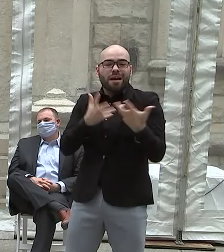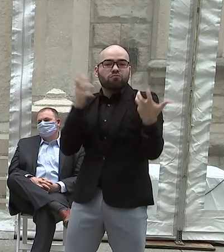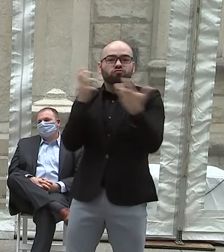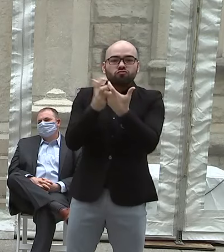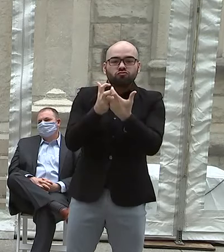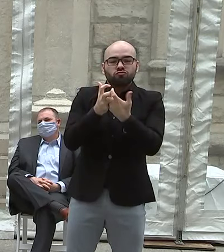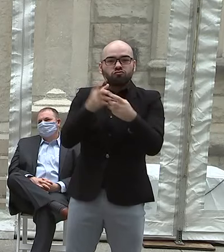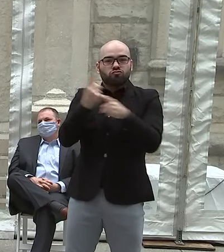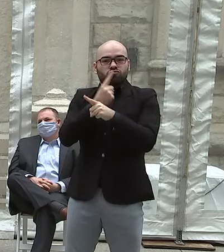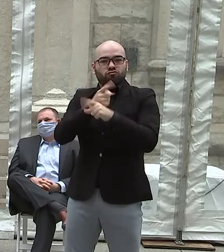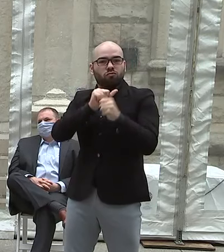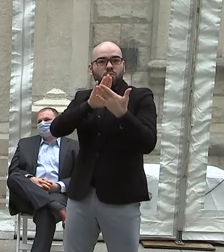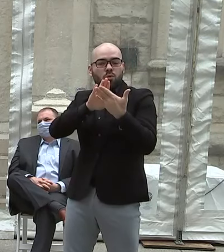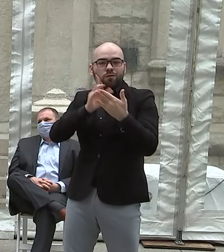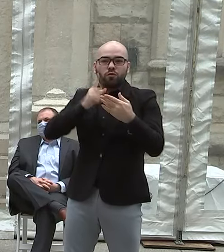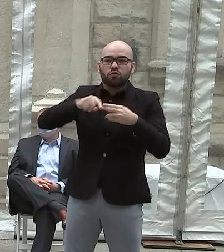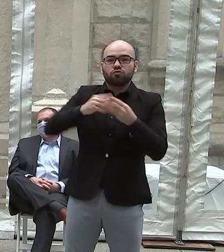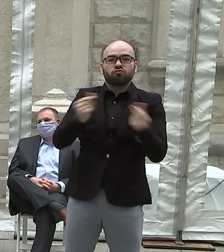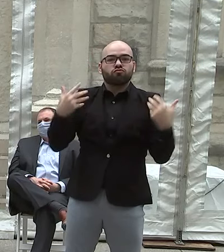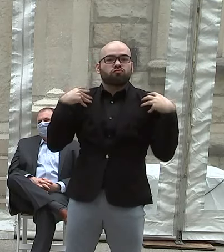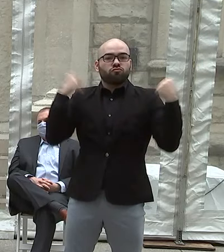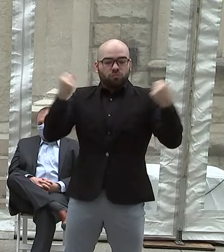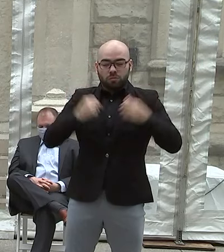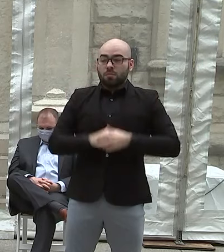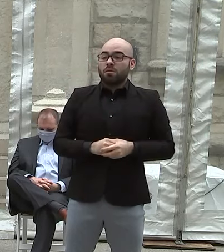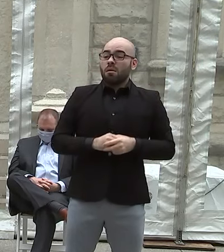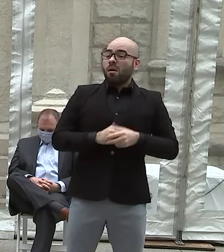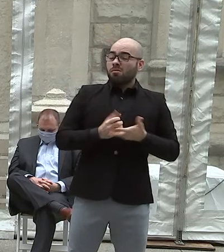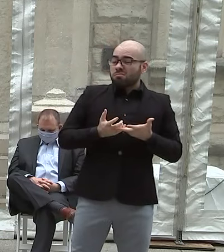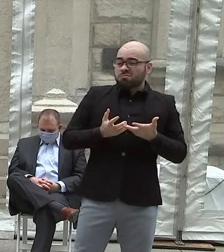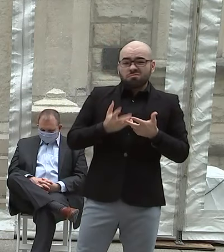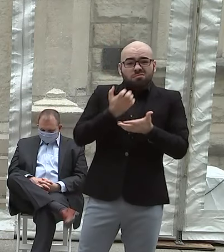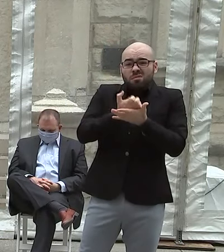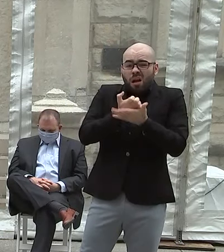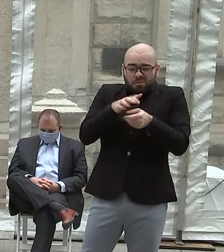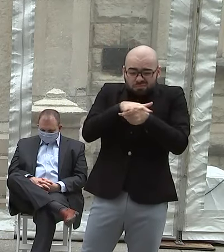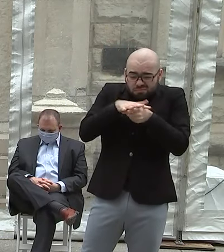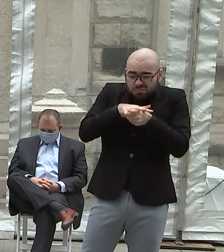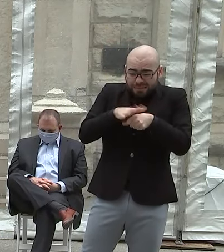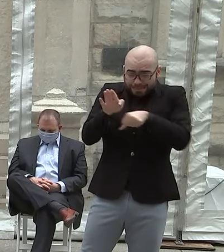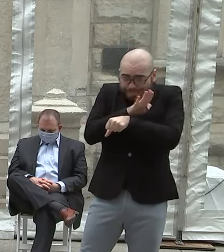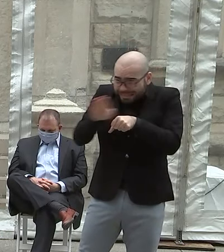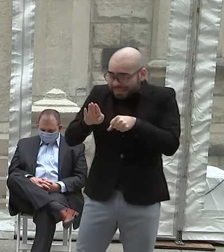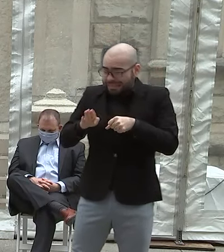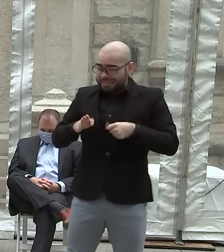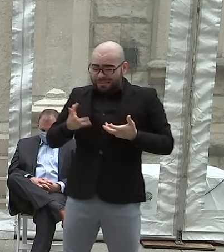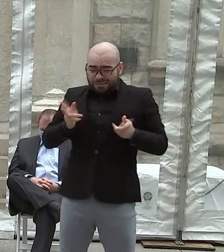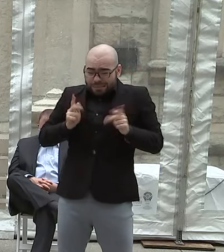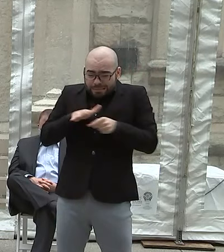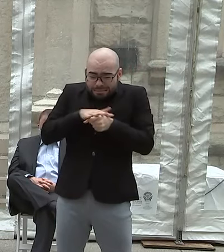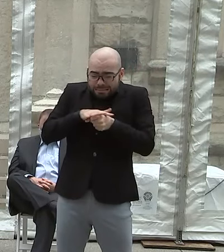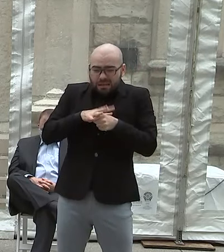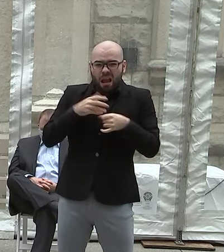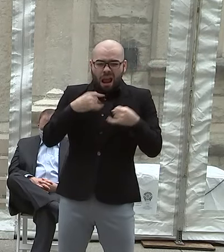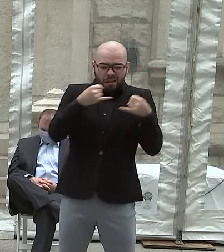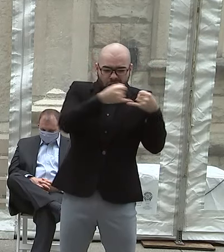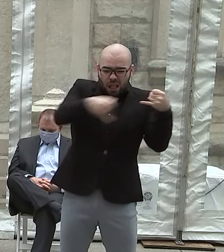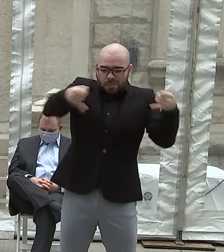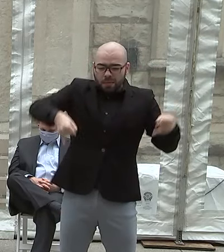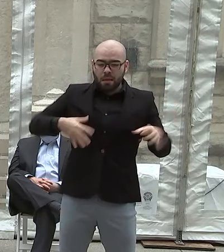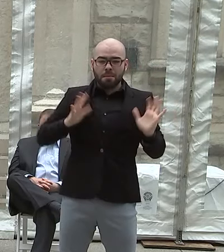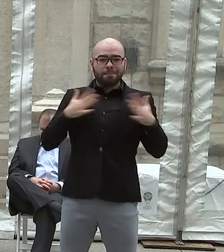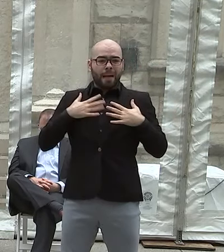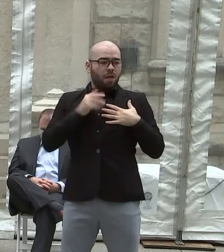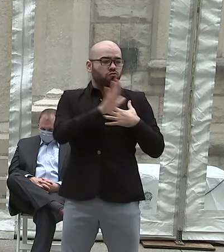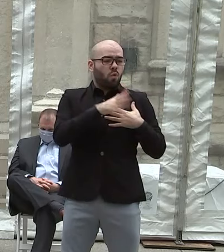time. Our economies are regional. Businesses and residents did not pay attention to municipal boundaries. We